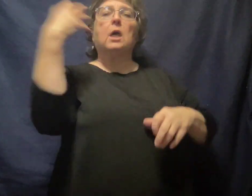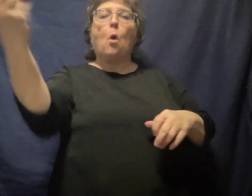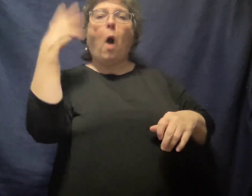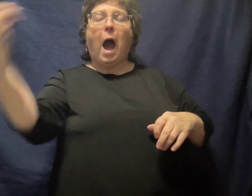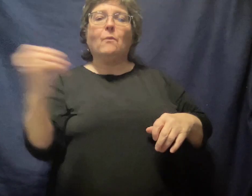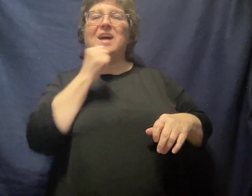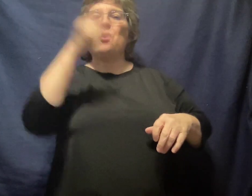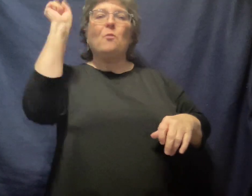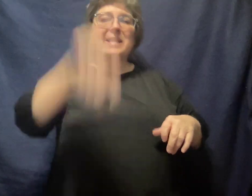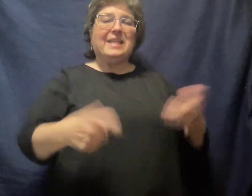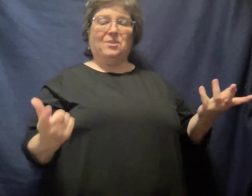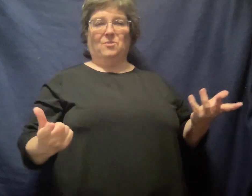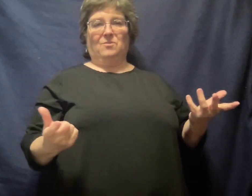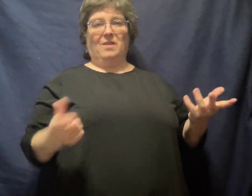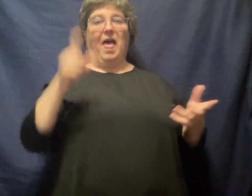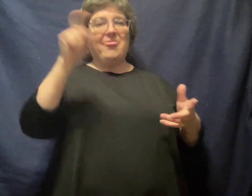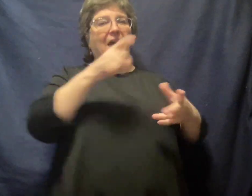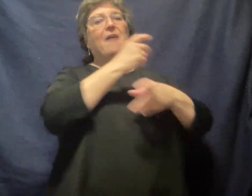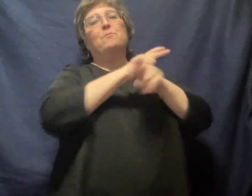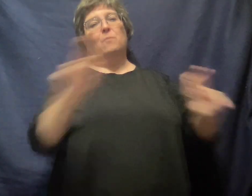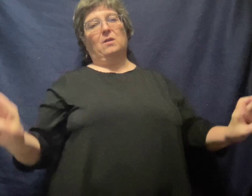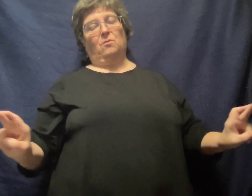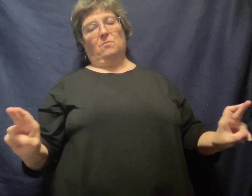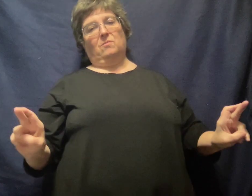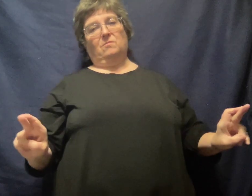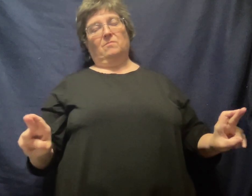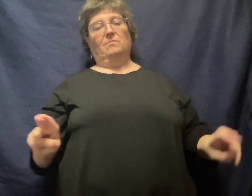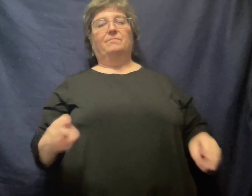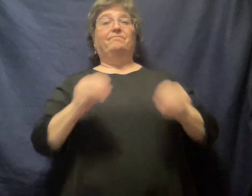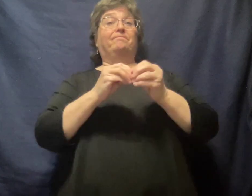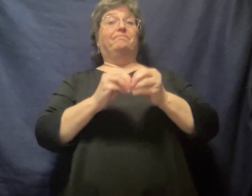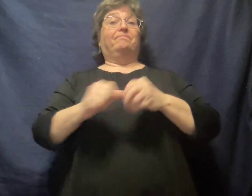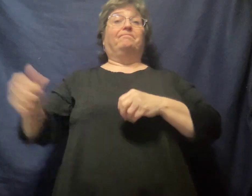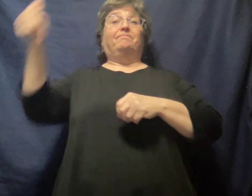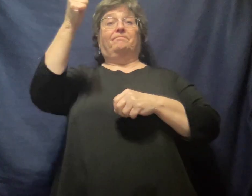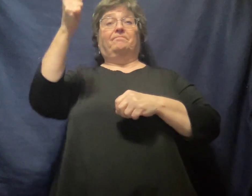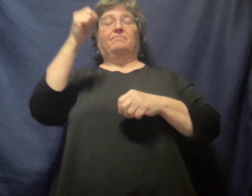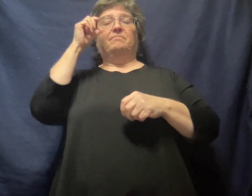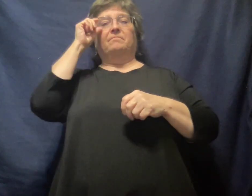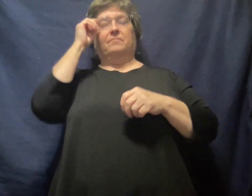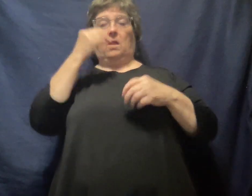and then having to be rescued. So, Chief? Thank you, County Executive.